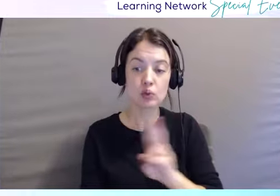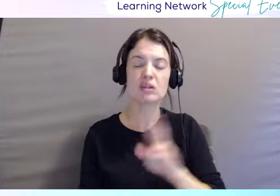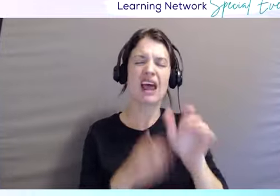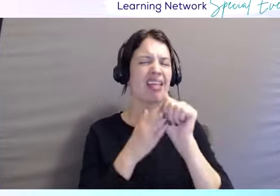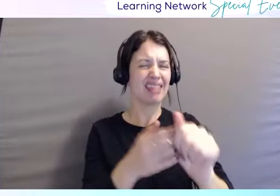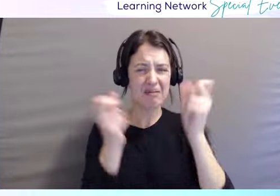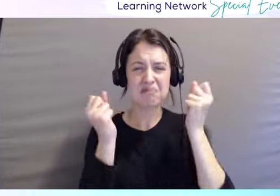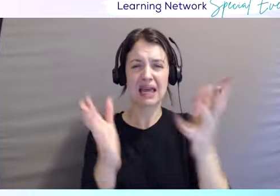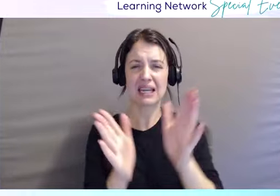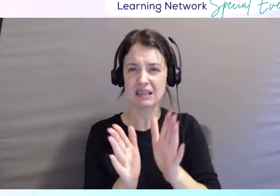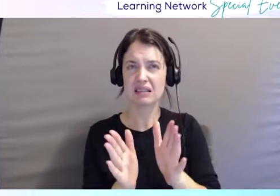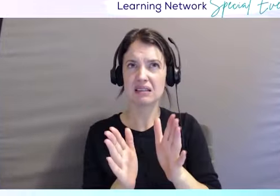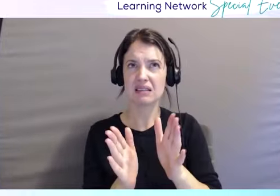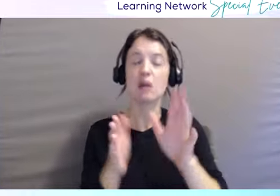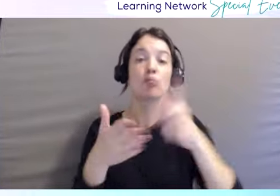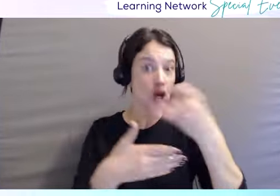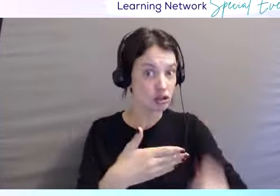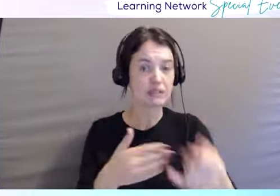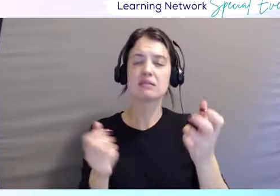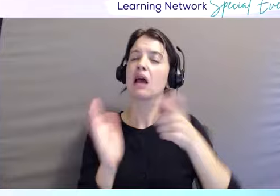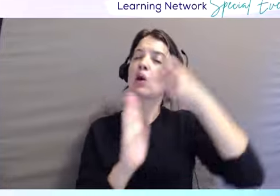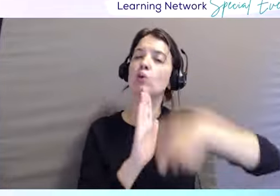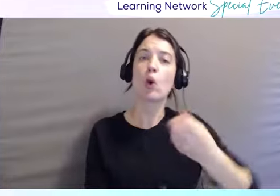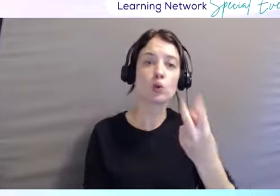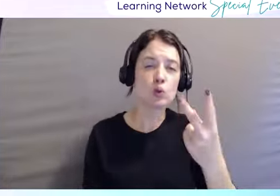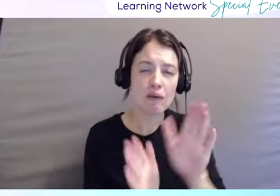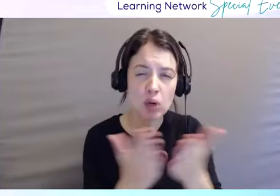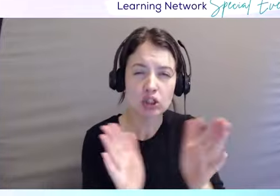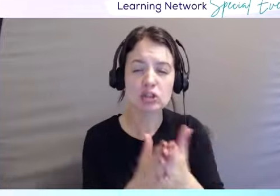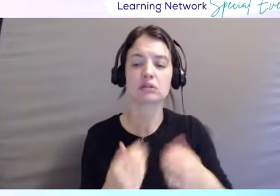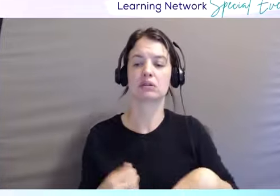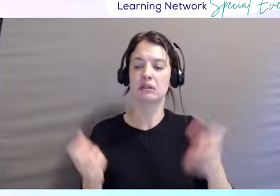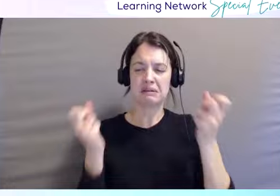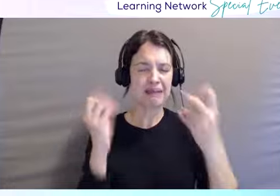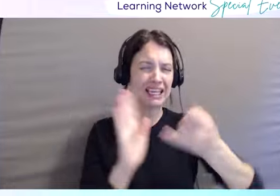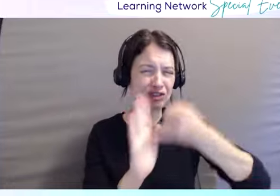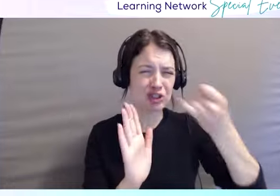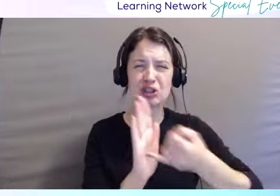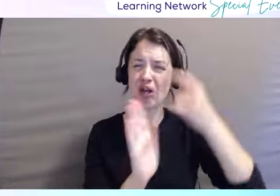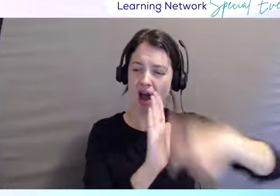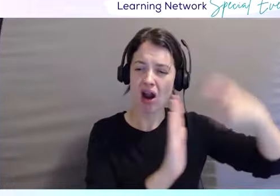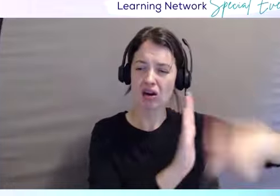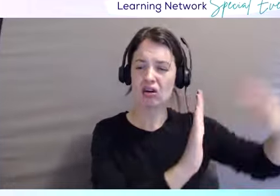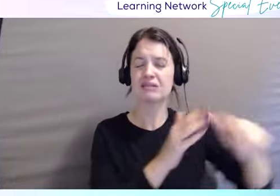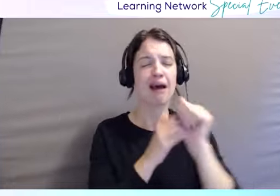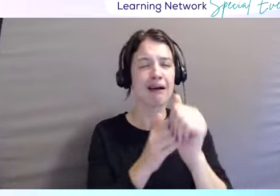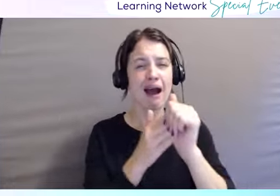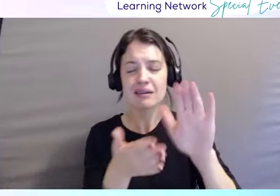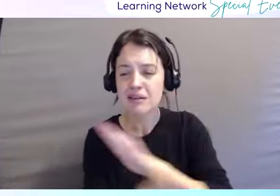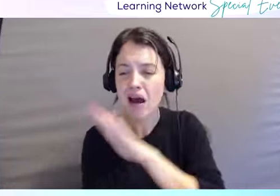books, 125 journal articles, 400+ reports, guidance documents, workbooks, toolkits, and articles on sex and